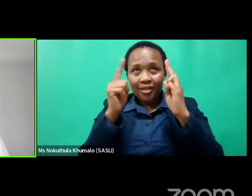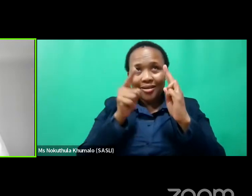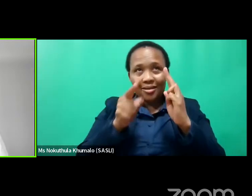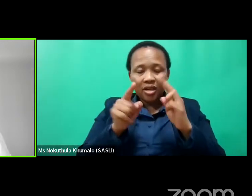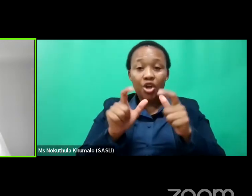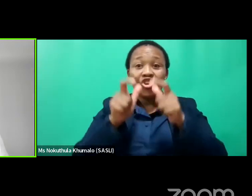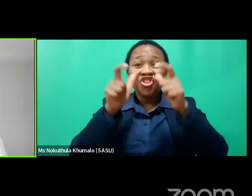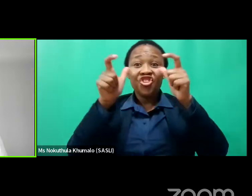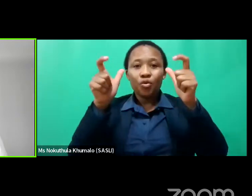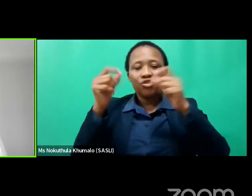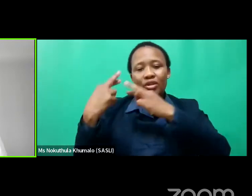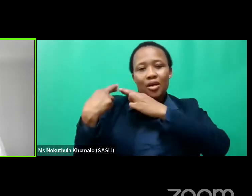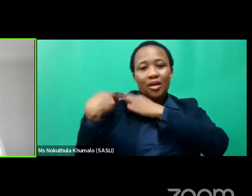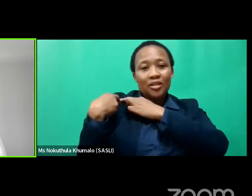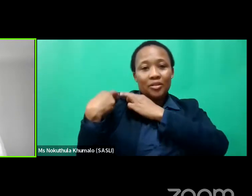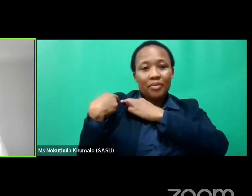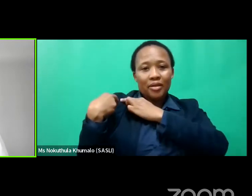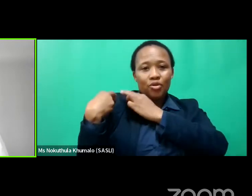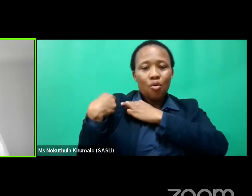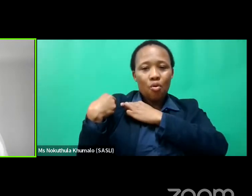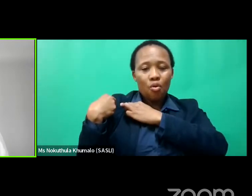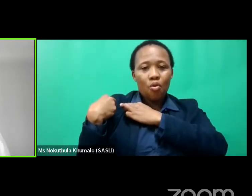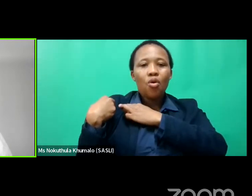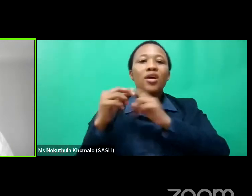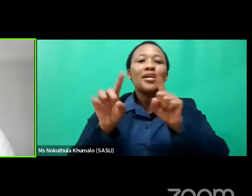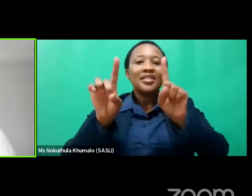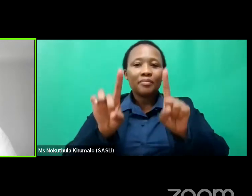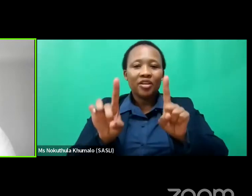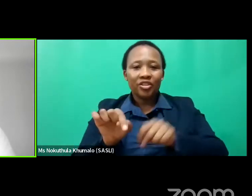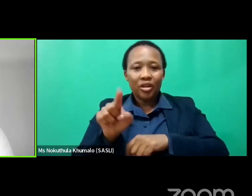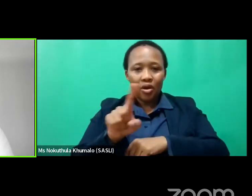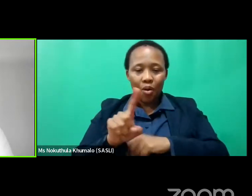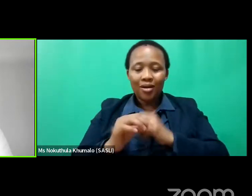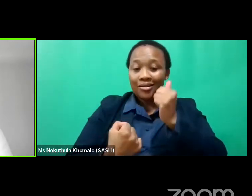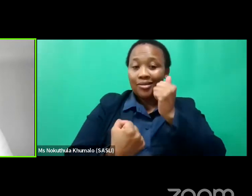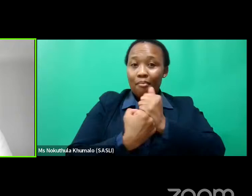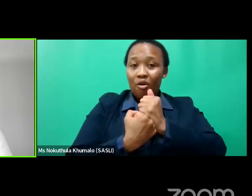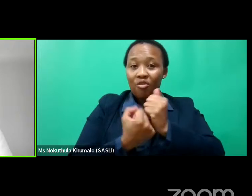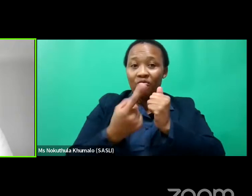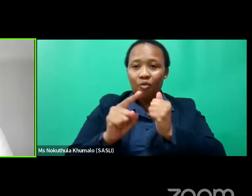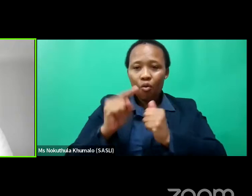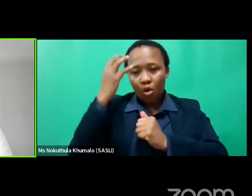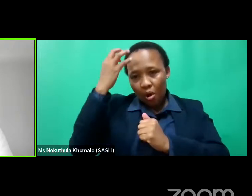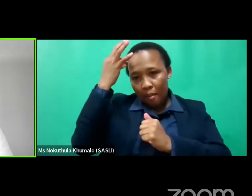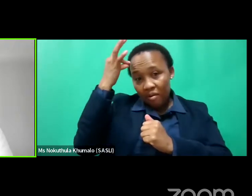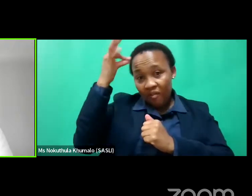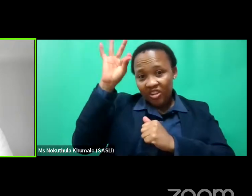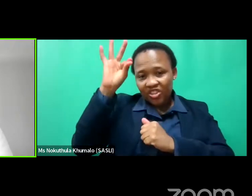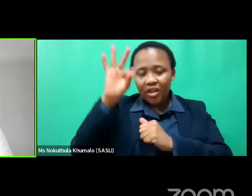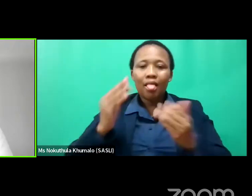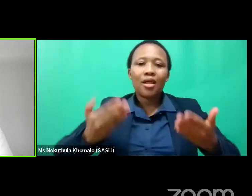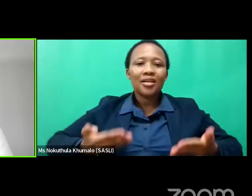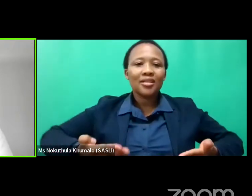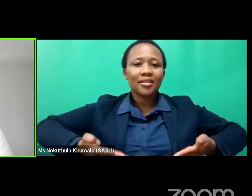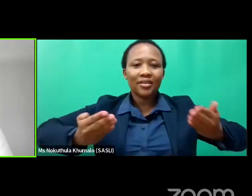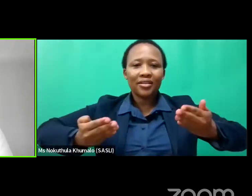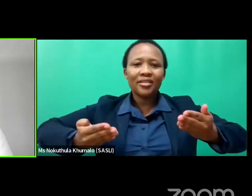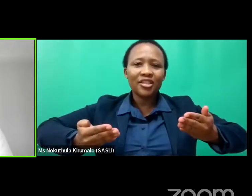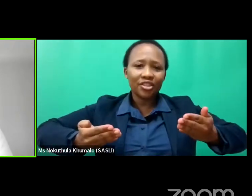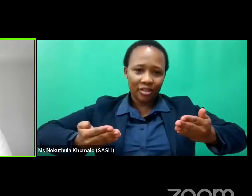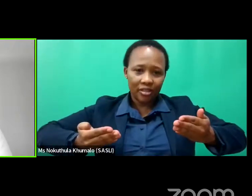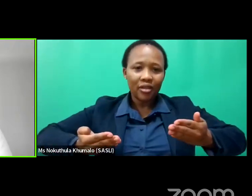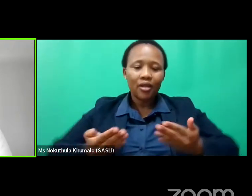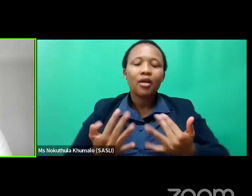divisions and the academic support and professional services within the university. And this responsibility, the